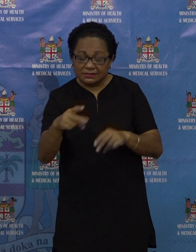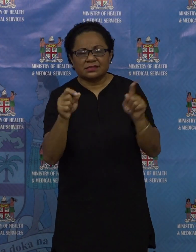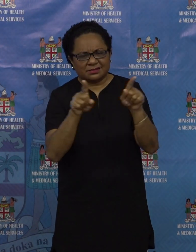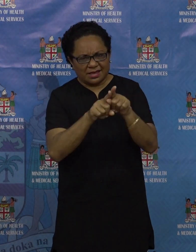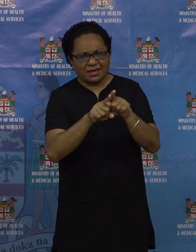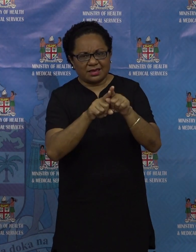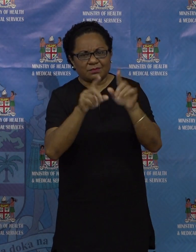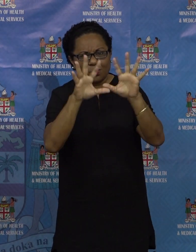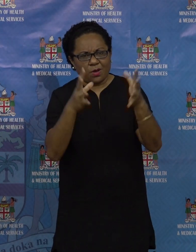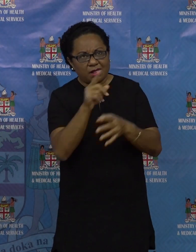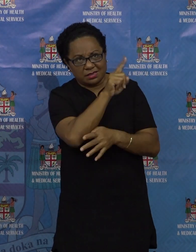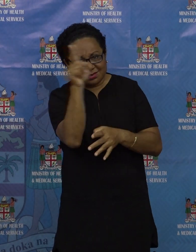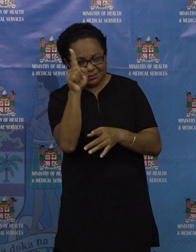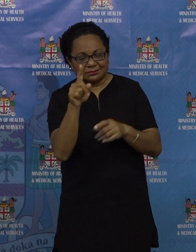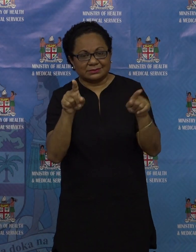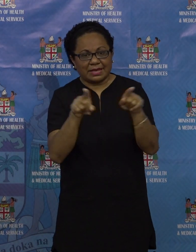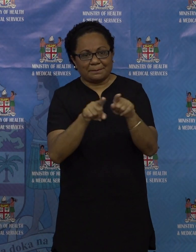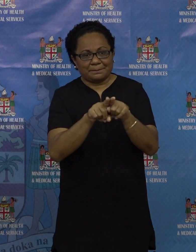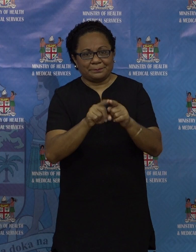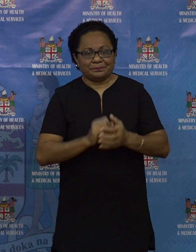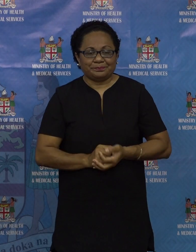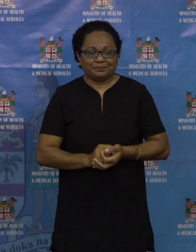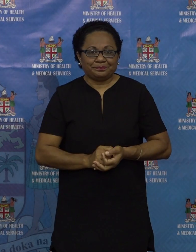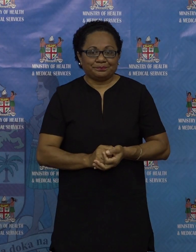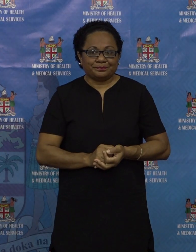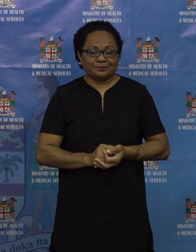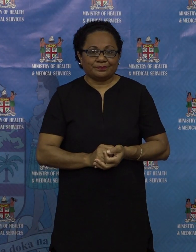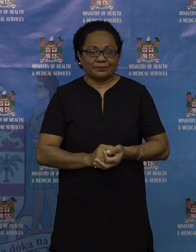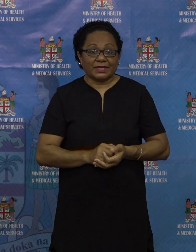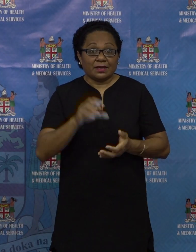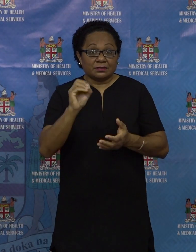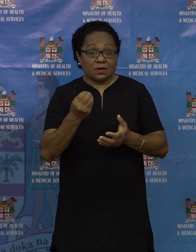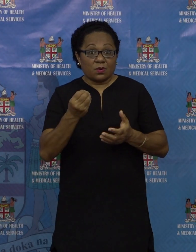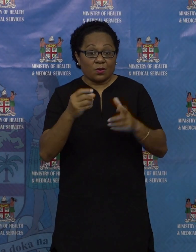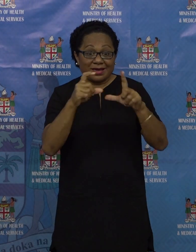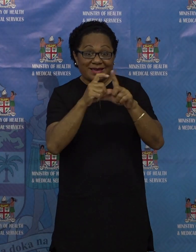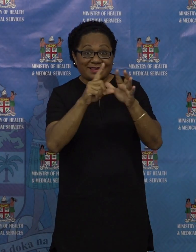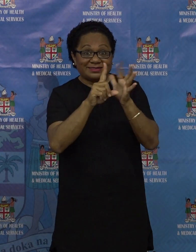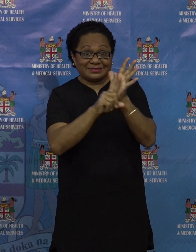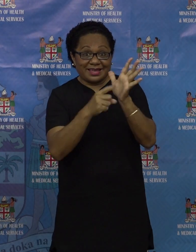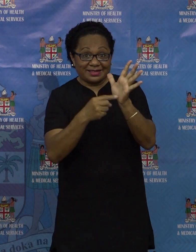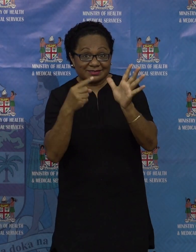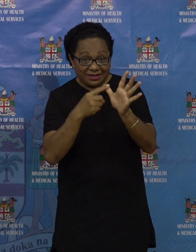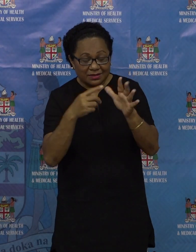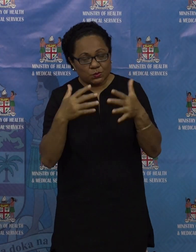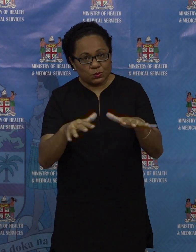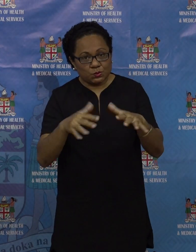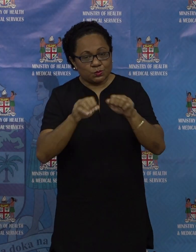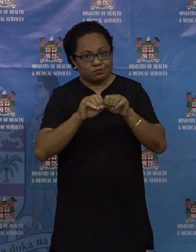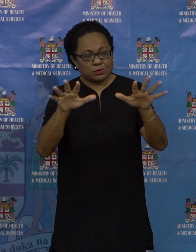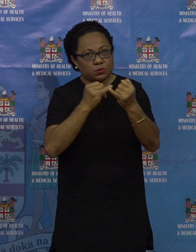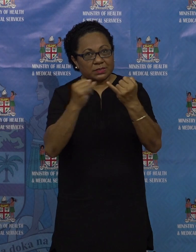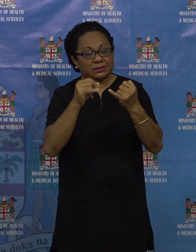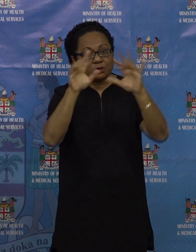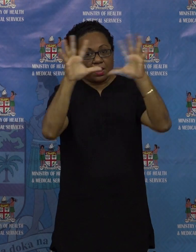countries are currently responding to. Globally, the Delta variant has resulted in a global surge in COVID-19